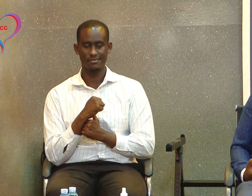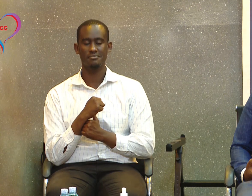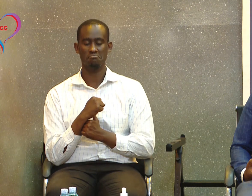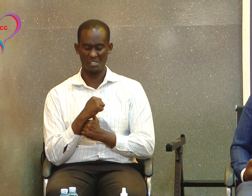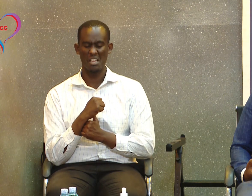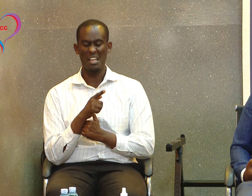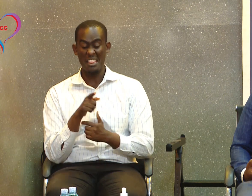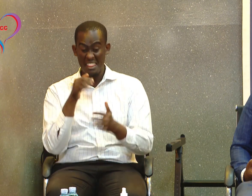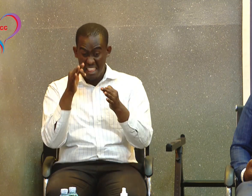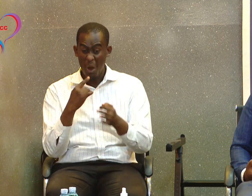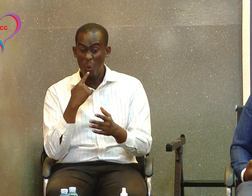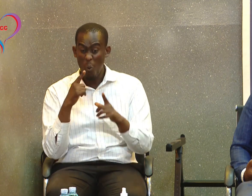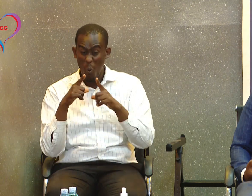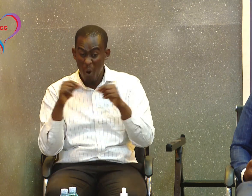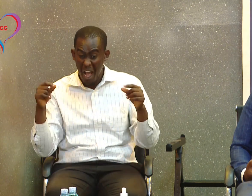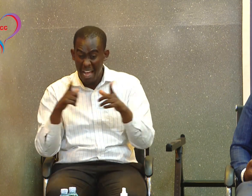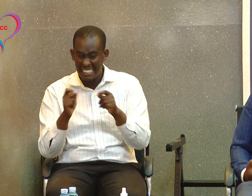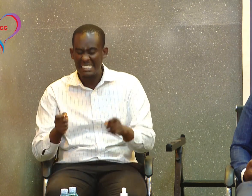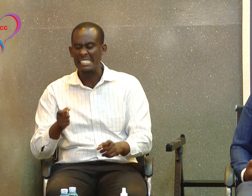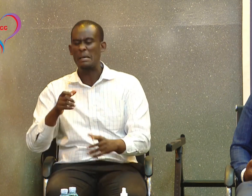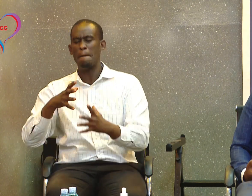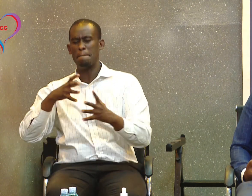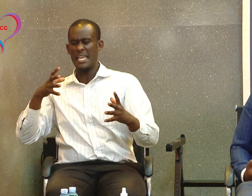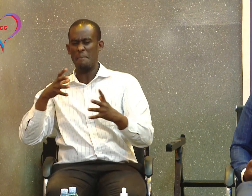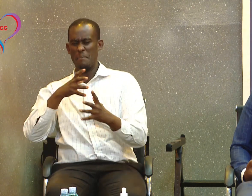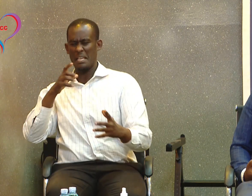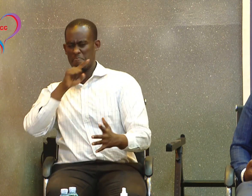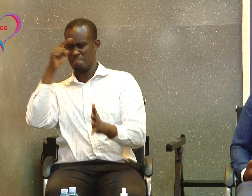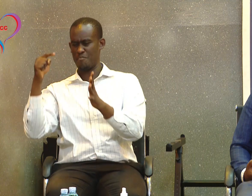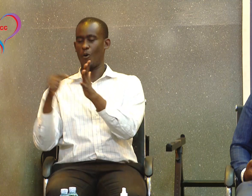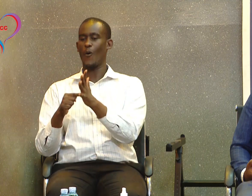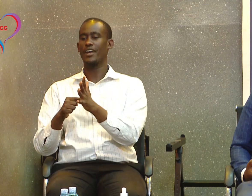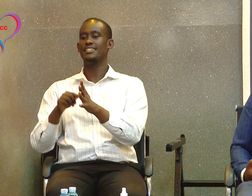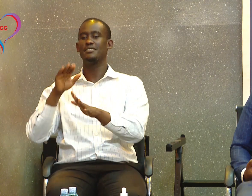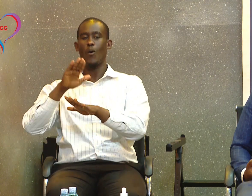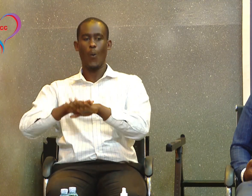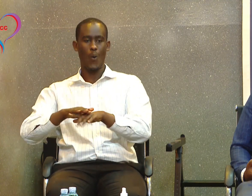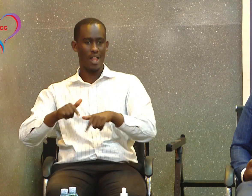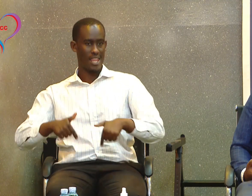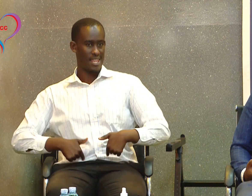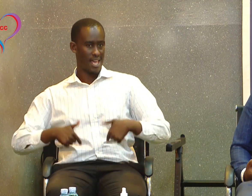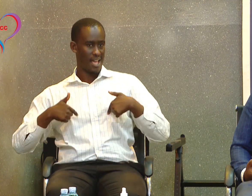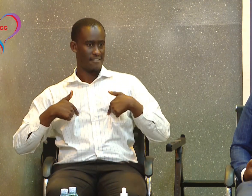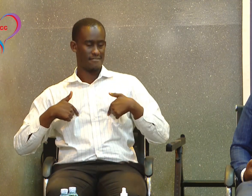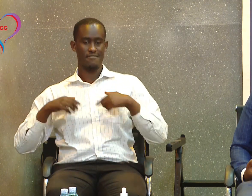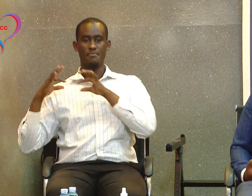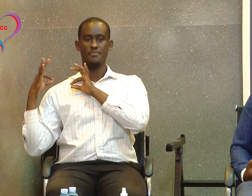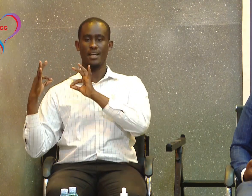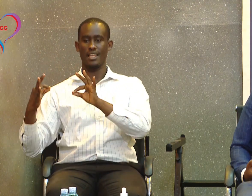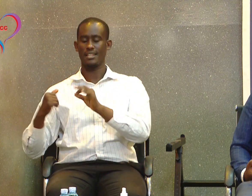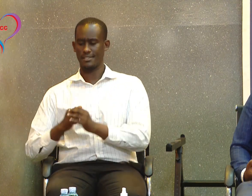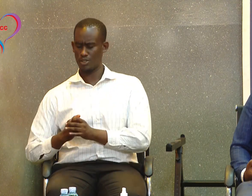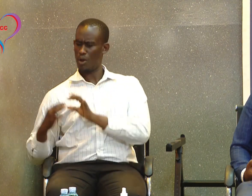Pontius Pilate. Kakati ogwo gwali musumali gwa amaanyi gwe baakoona mu bulamu bwa Pilato. That caused him to ask this question. Kati